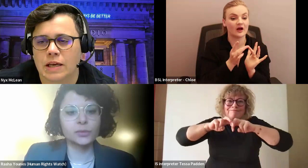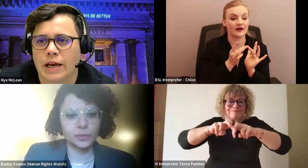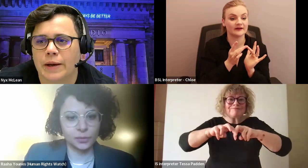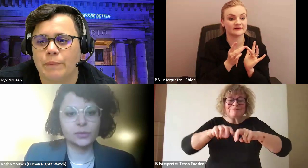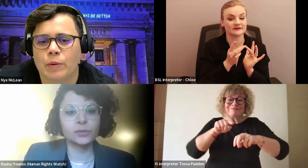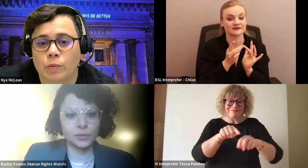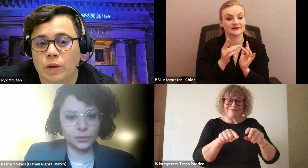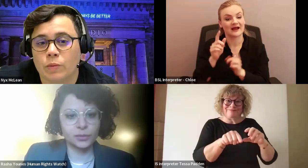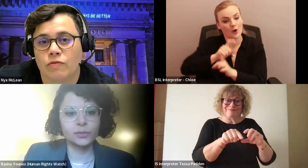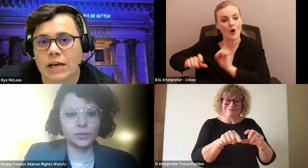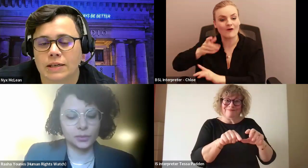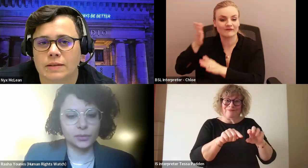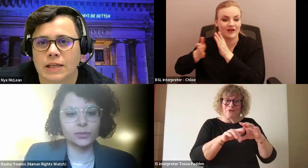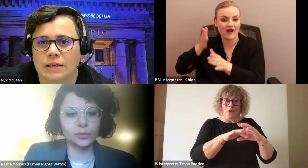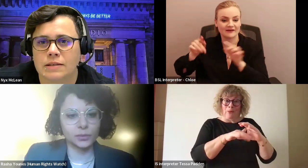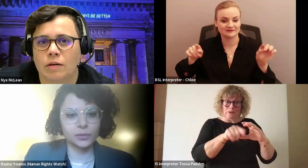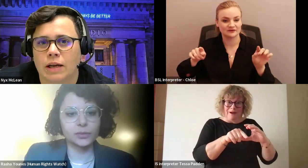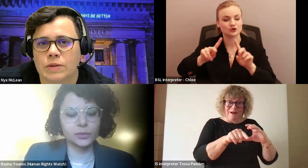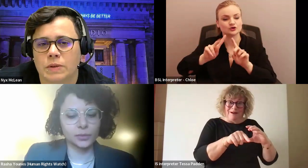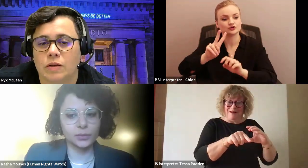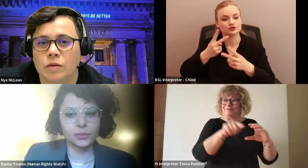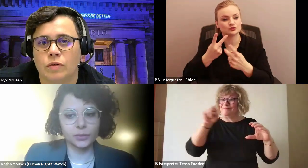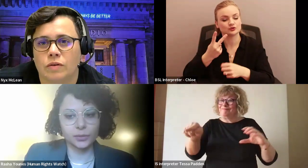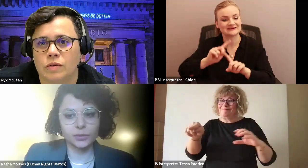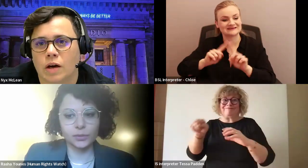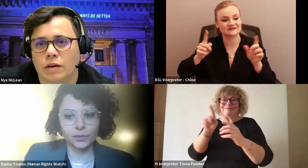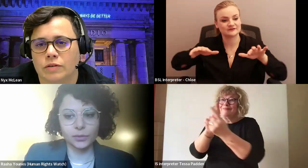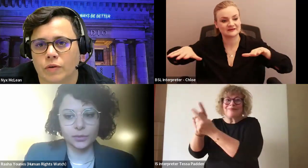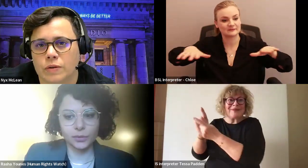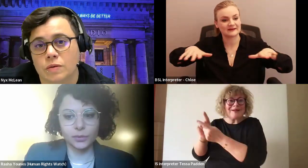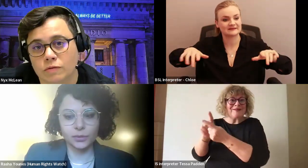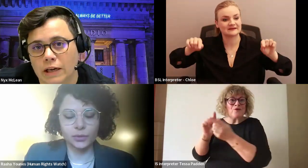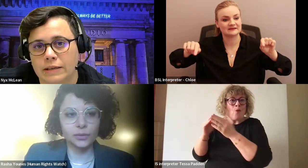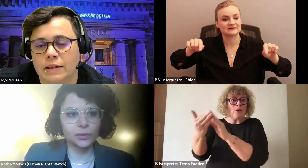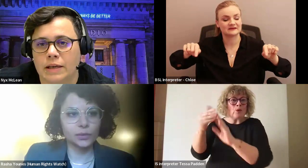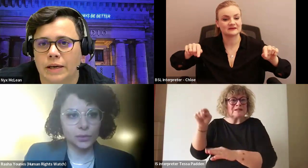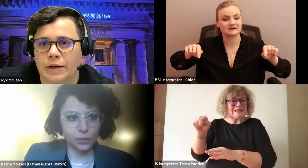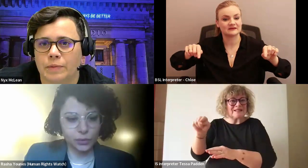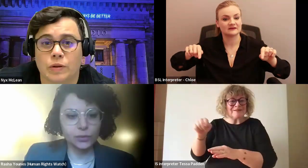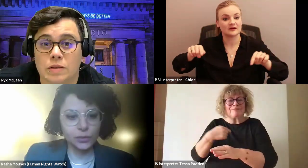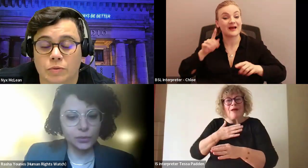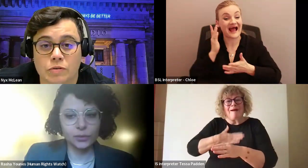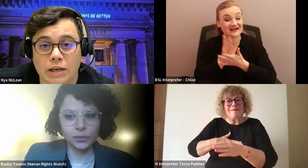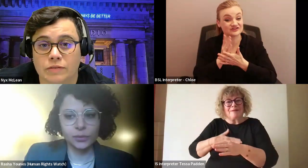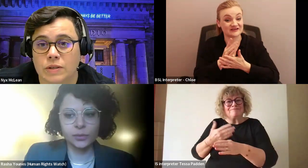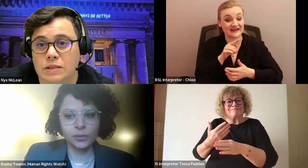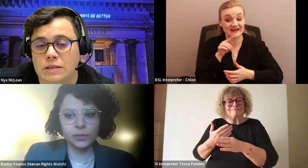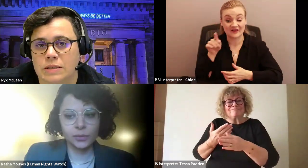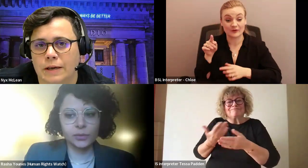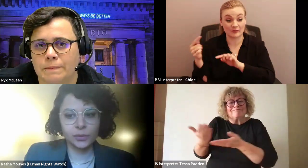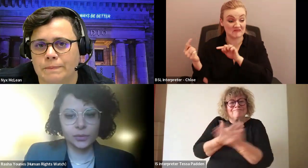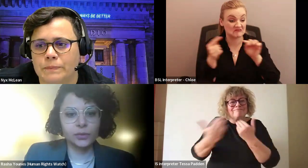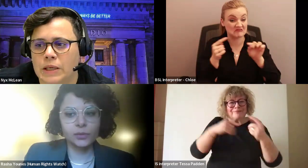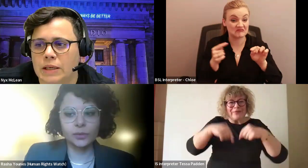spaces. But what we were finding is that the online was being used to target folks offline. You know, the example, the Grindr, for